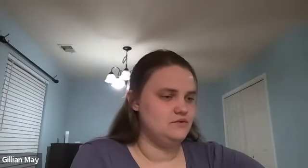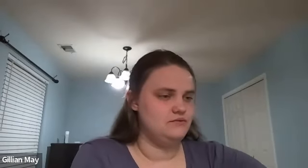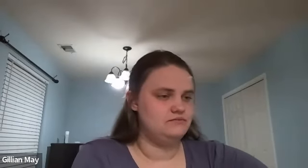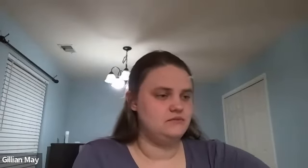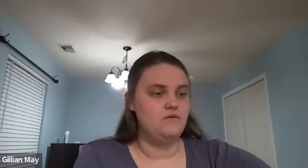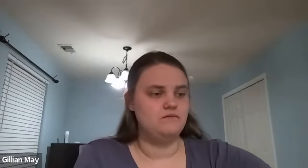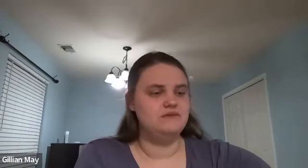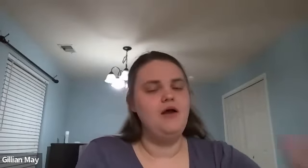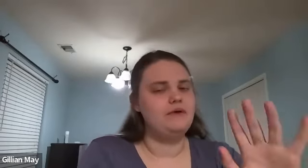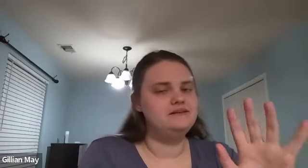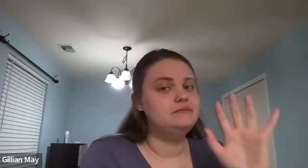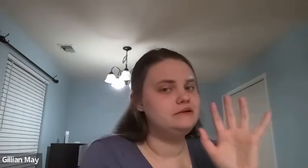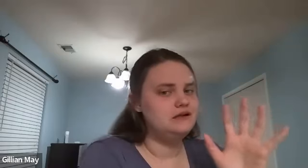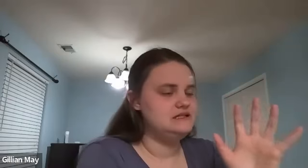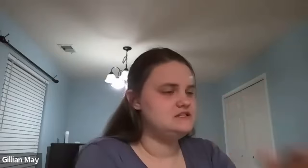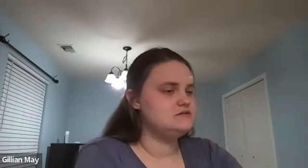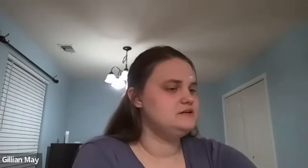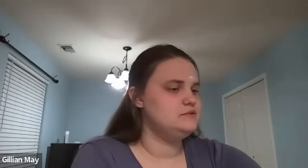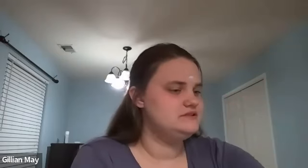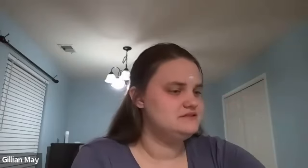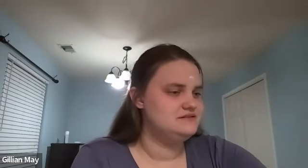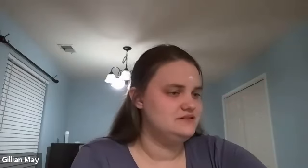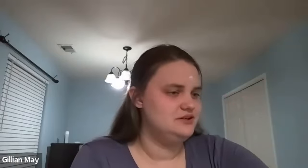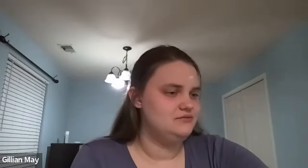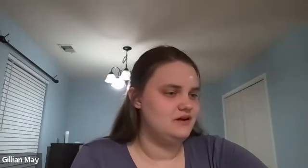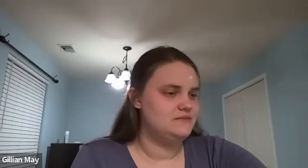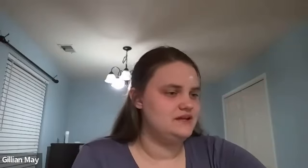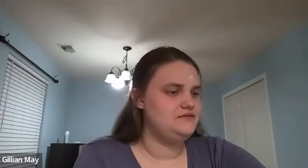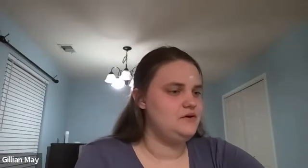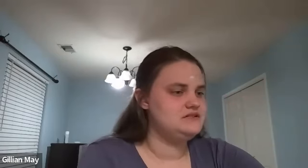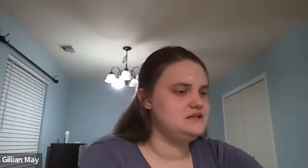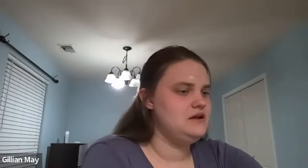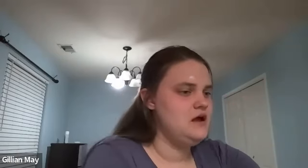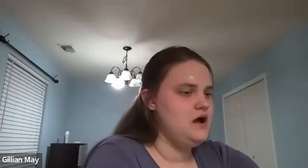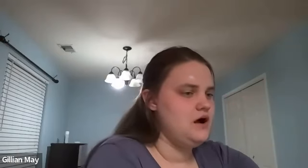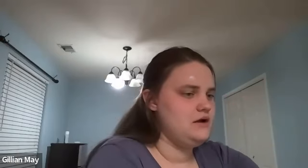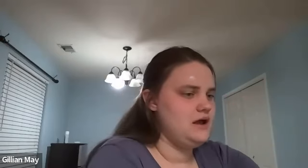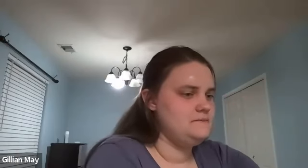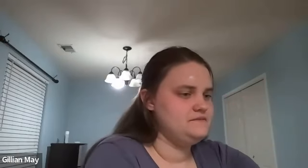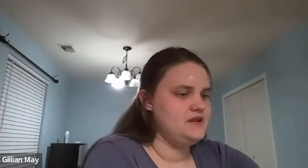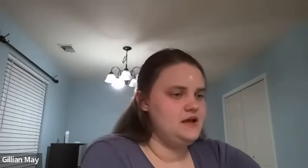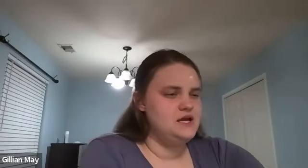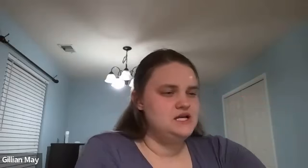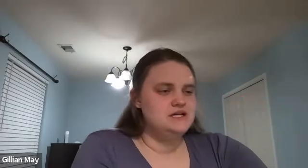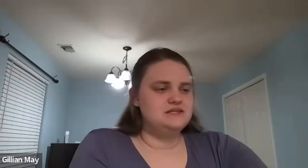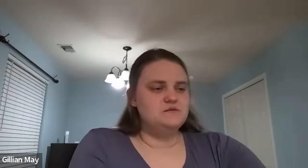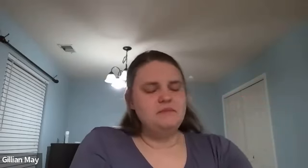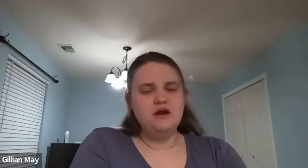more, not random, but kind of easier random ones. You know, not making it the hardest thing. Okay. This one might be hard,